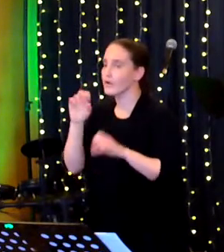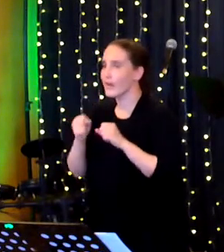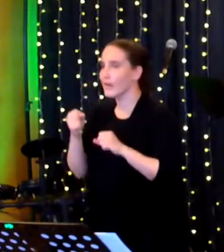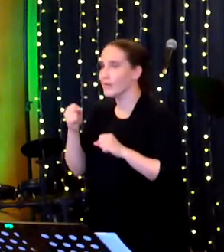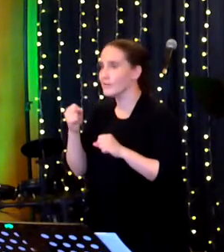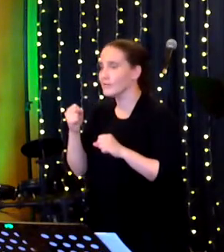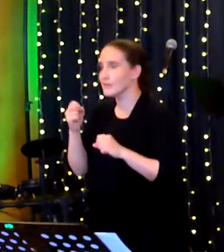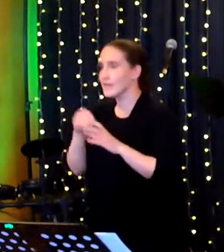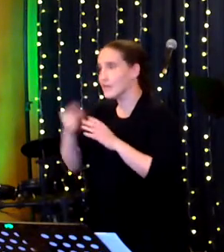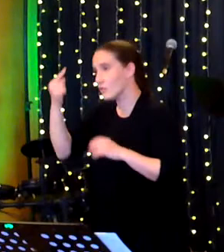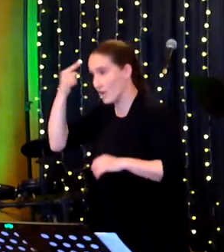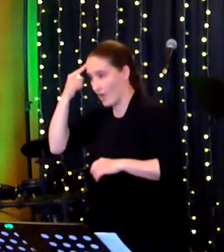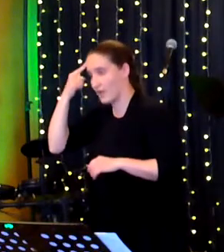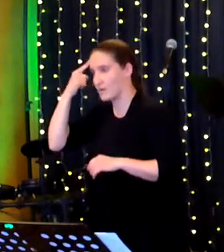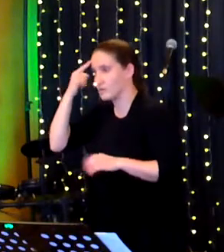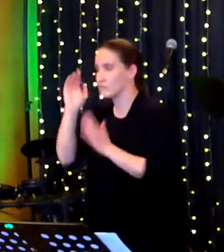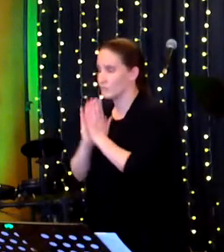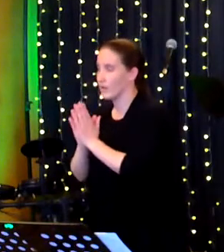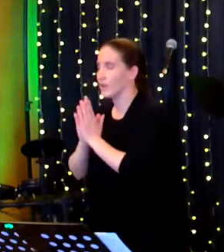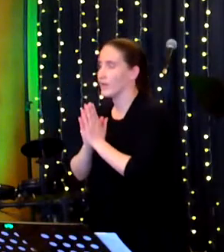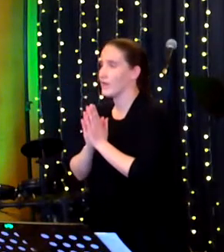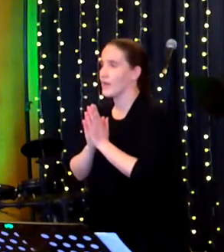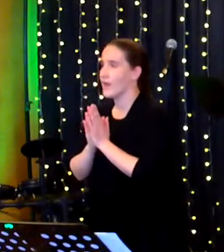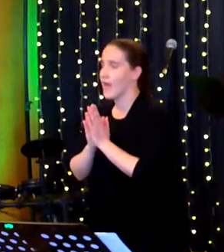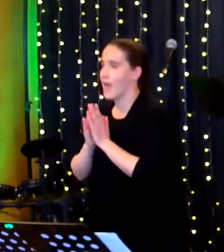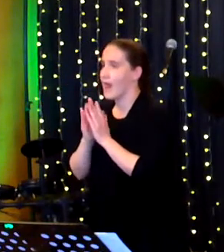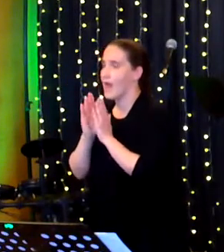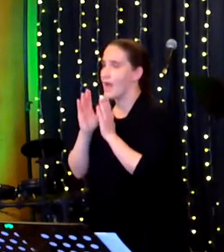God to fill you with his strength.